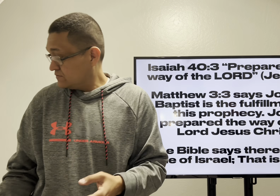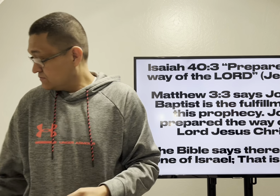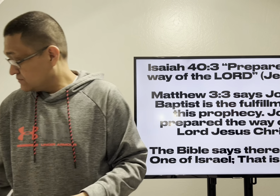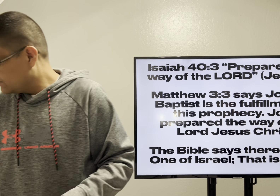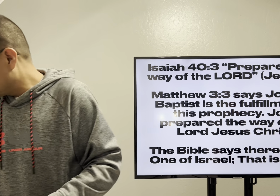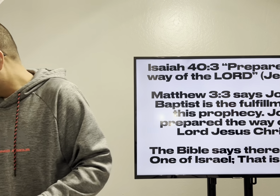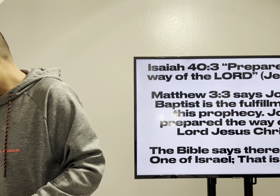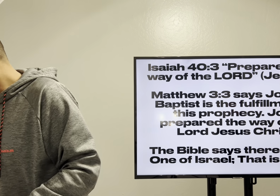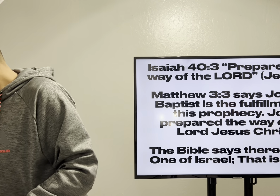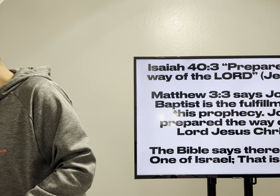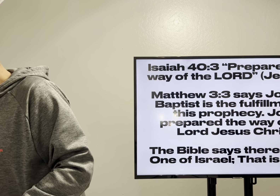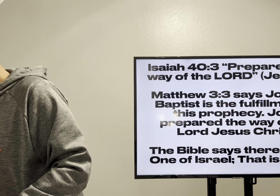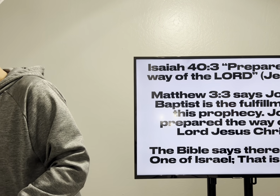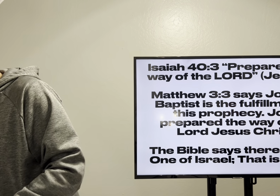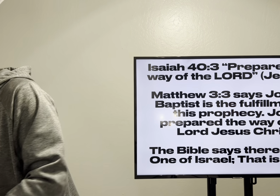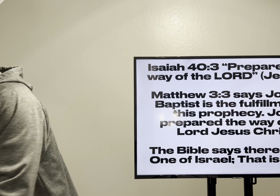The Bible